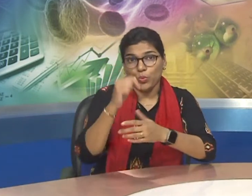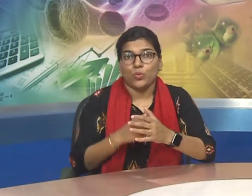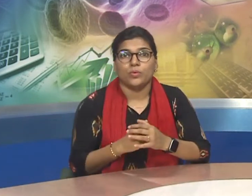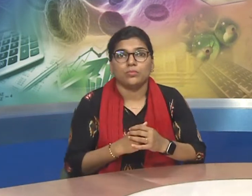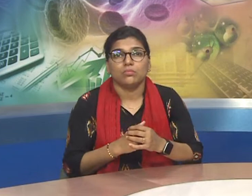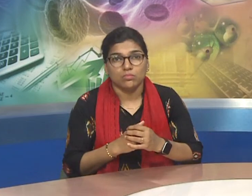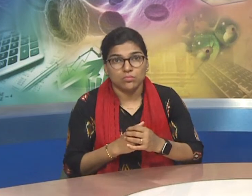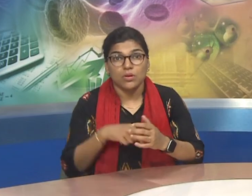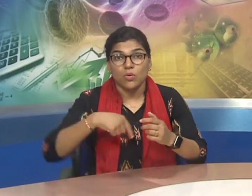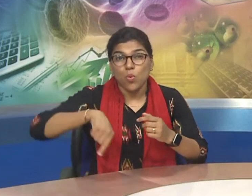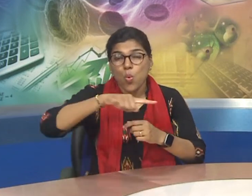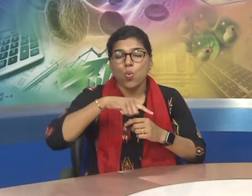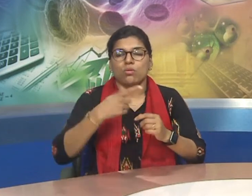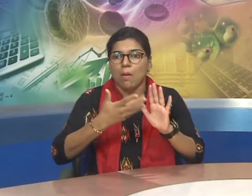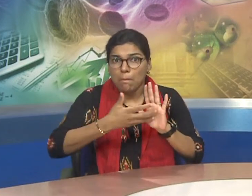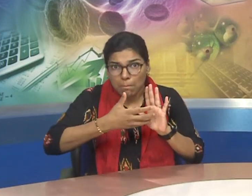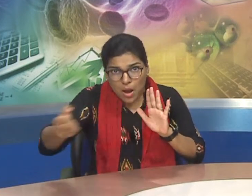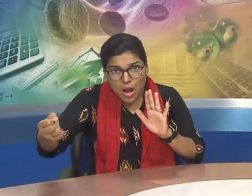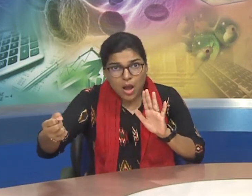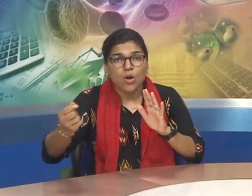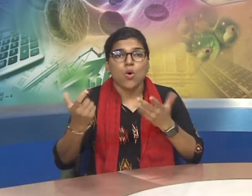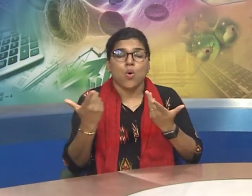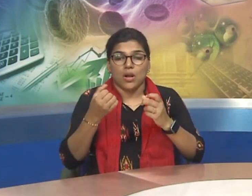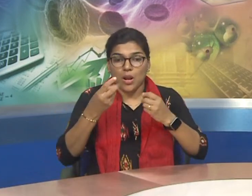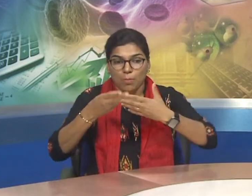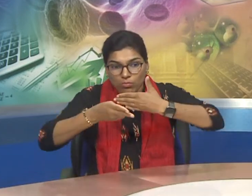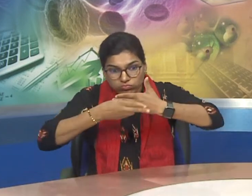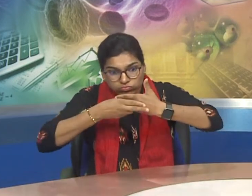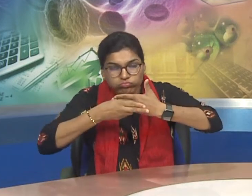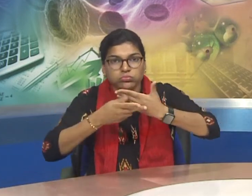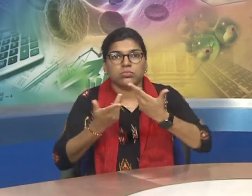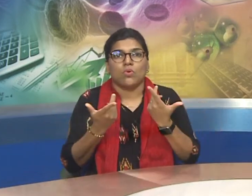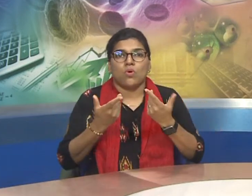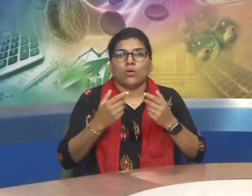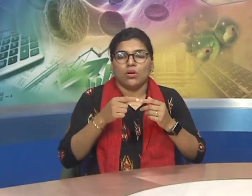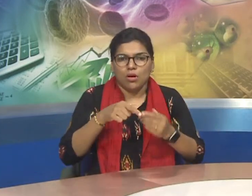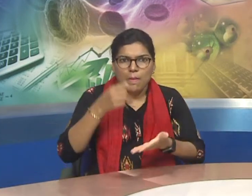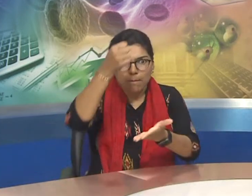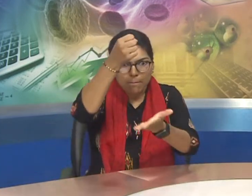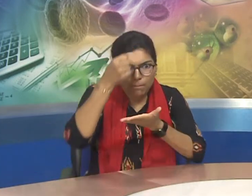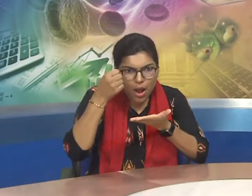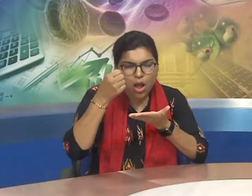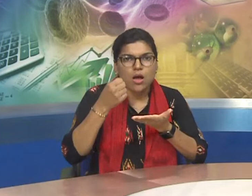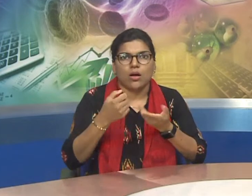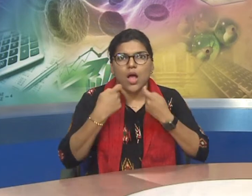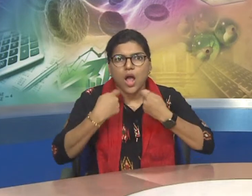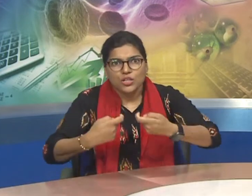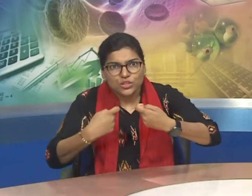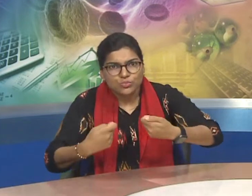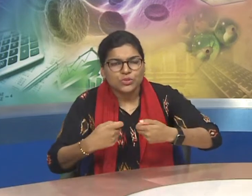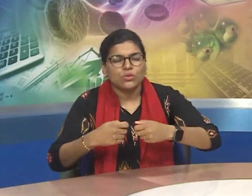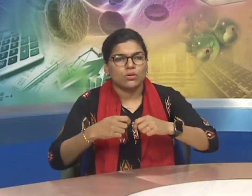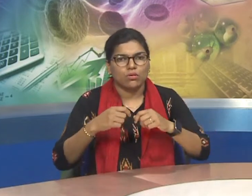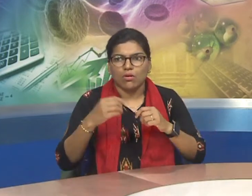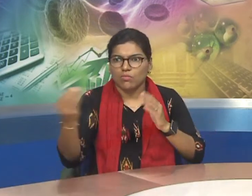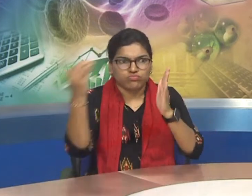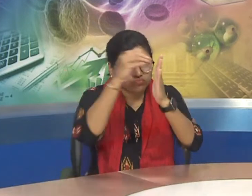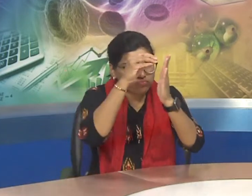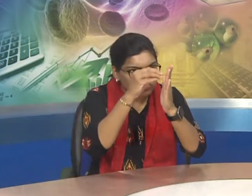Point number 3, the library automation reduces the amount of time spent on material acquisition,